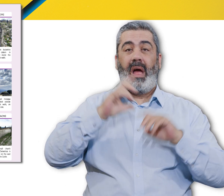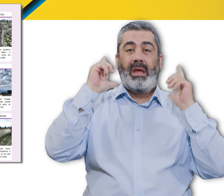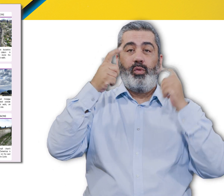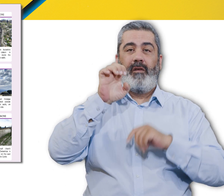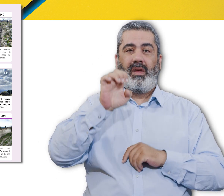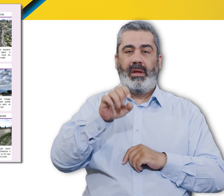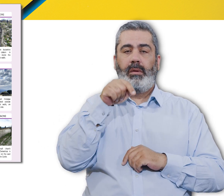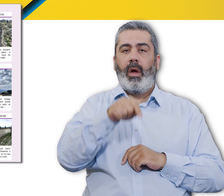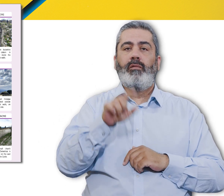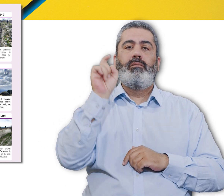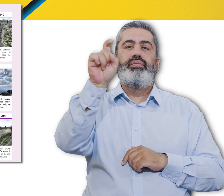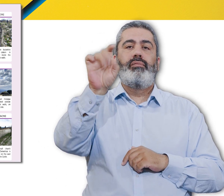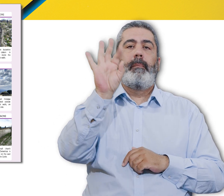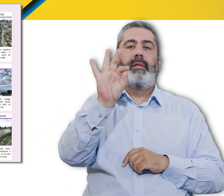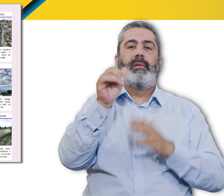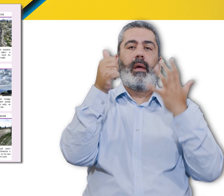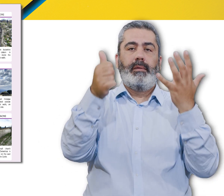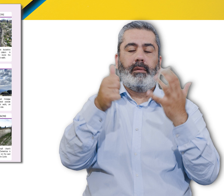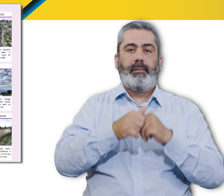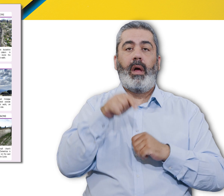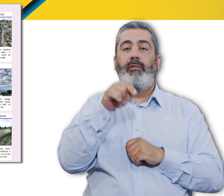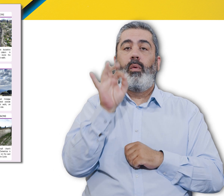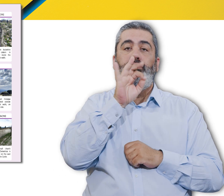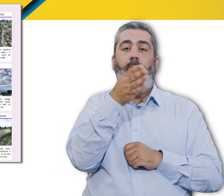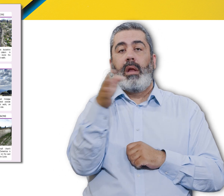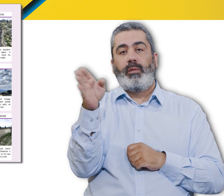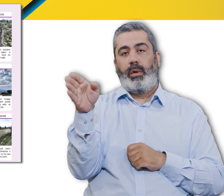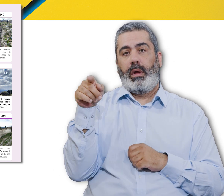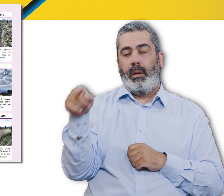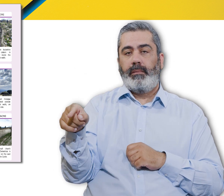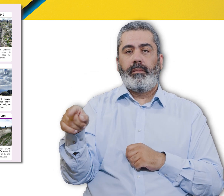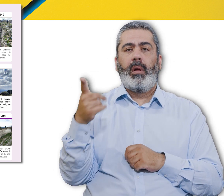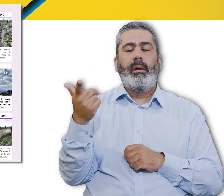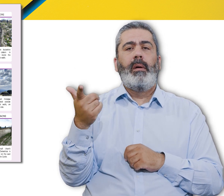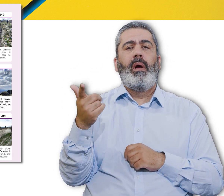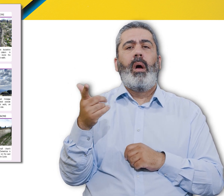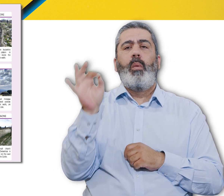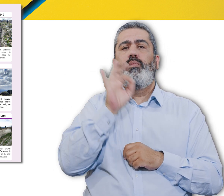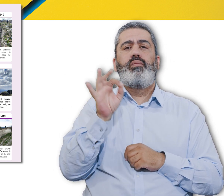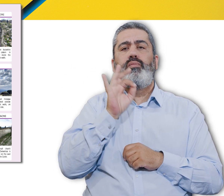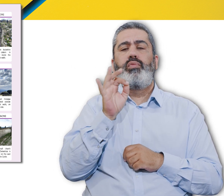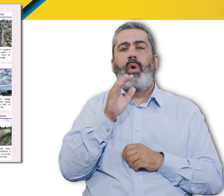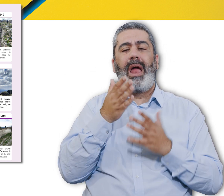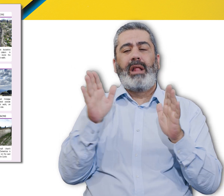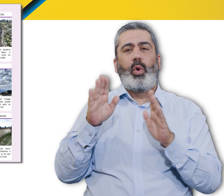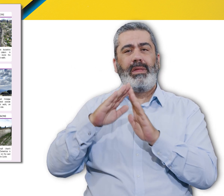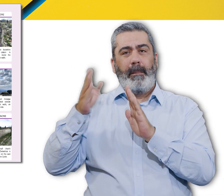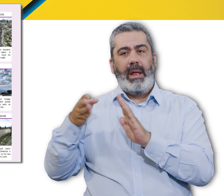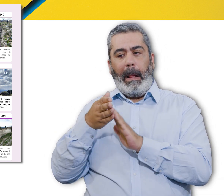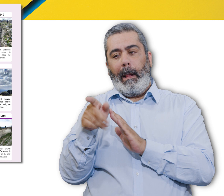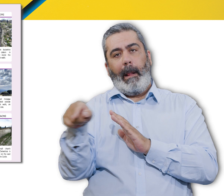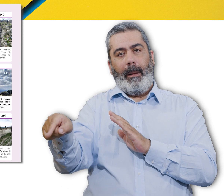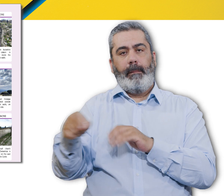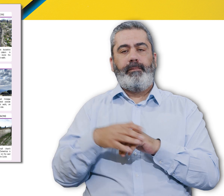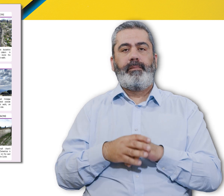on the western part of the castle. St. Evangelist Church. 8 on the map number 56, situated on the